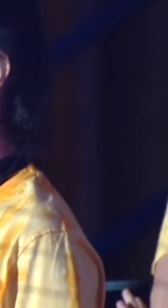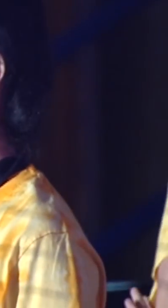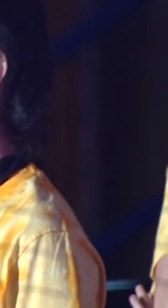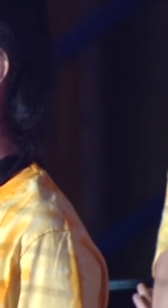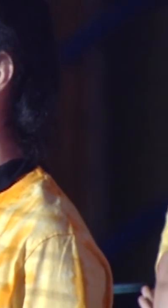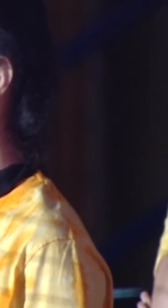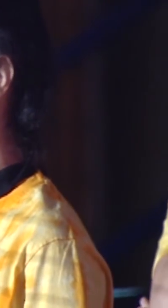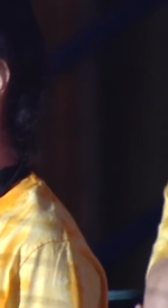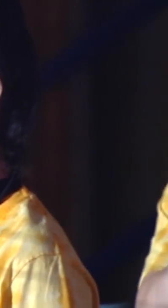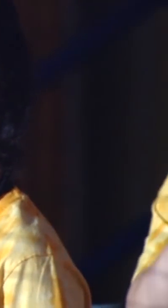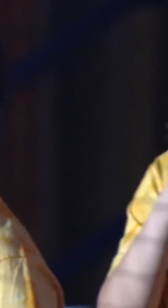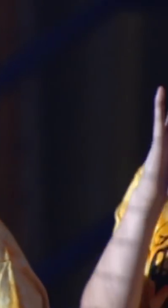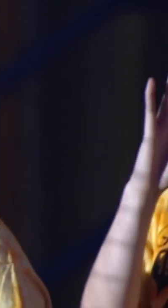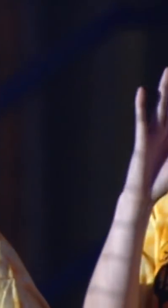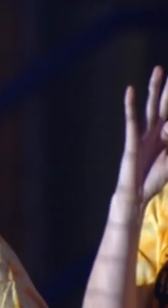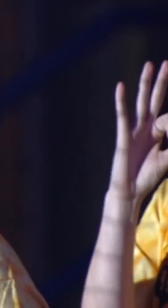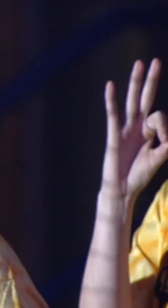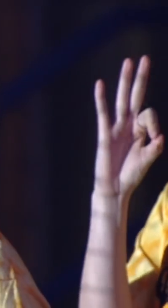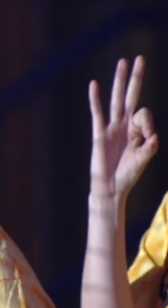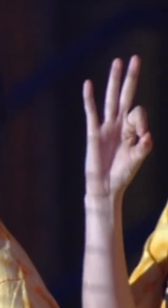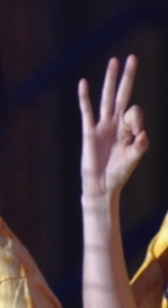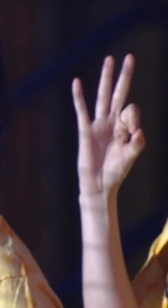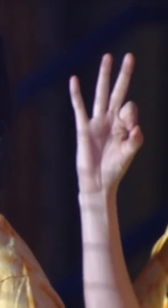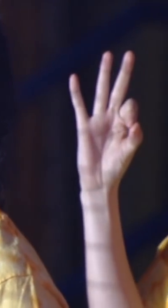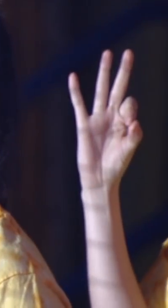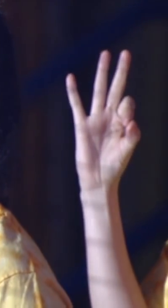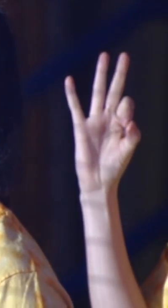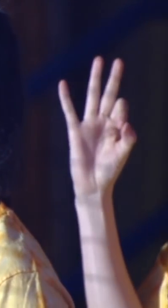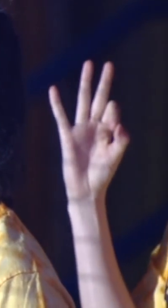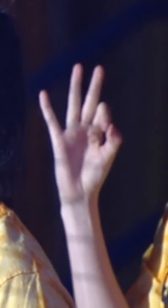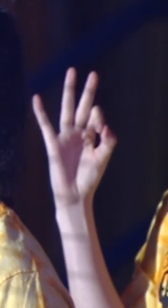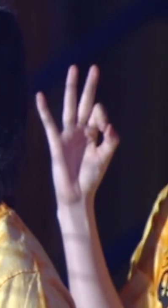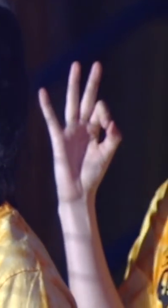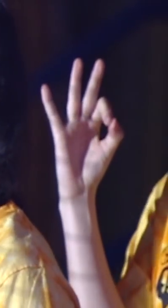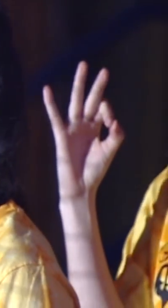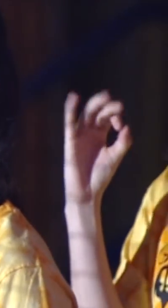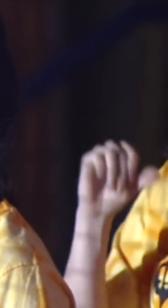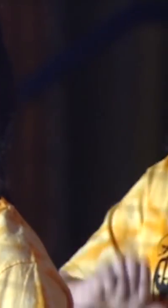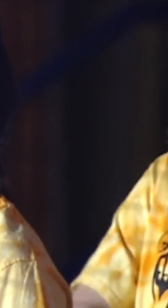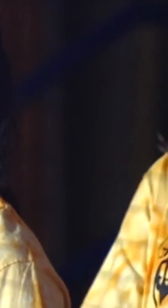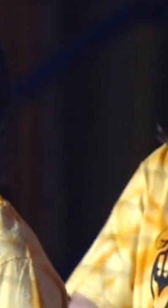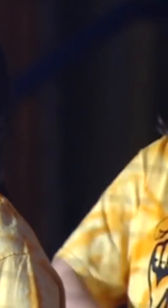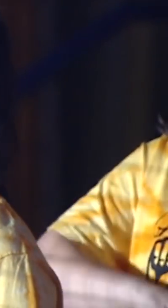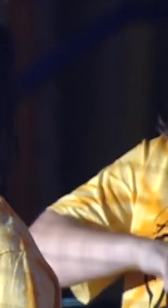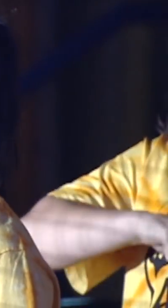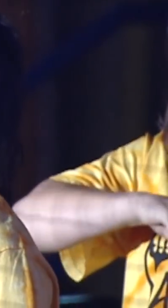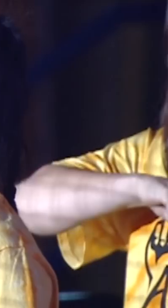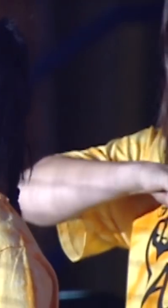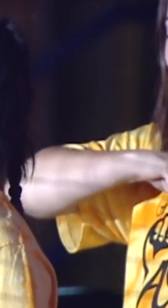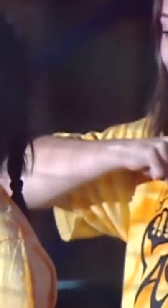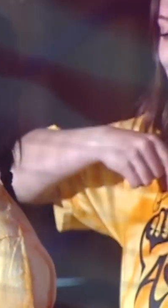the dawn's early light What so